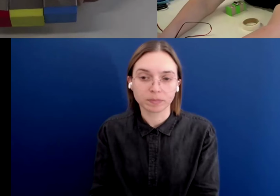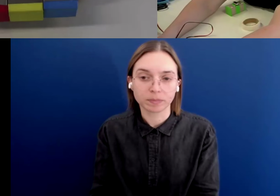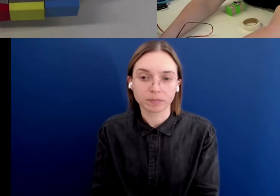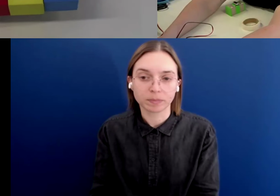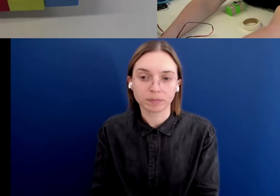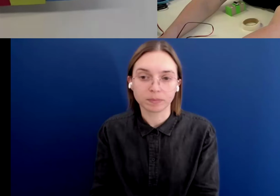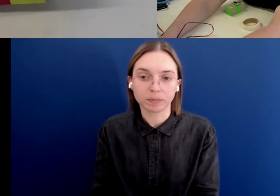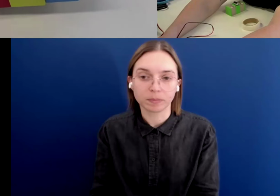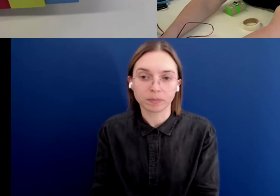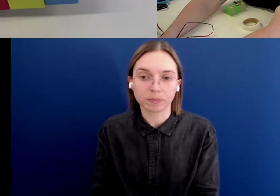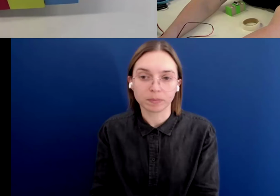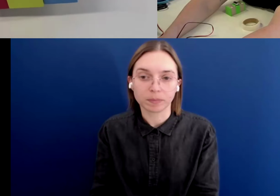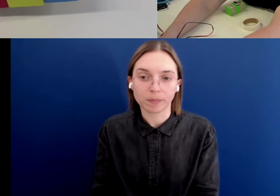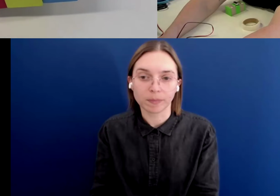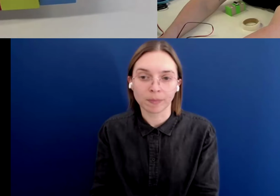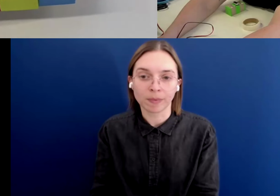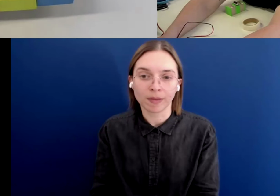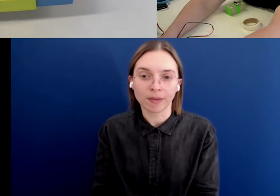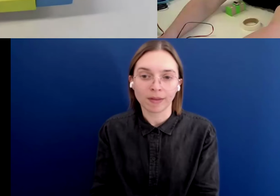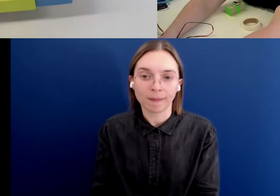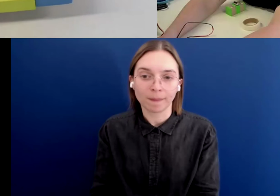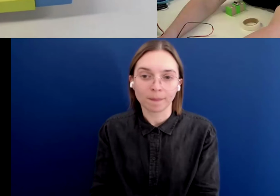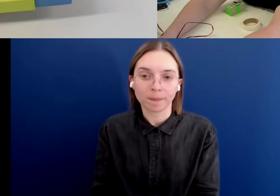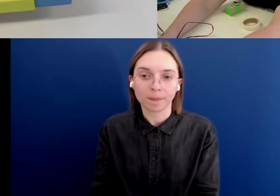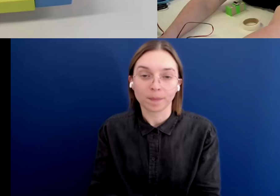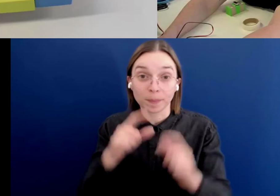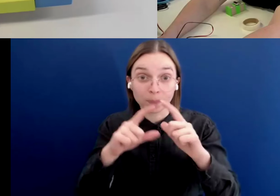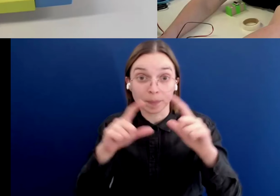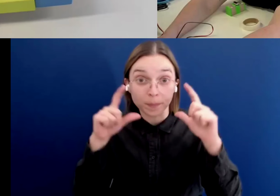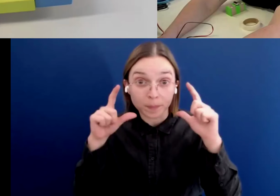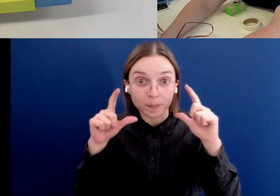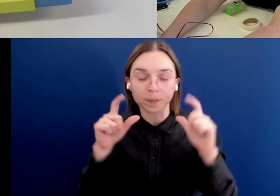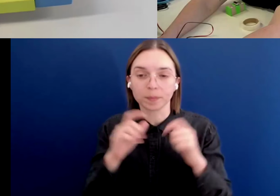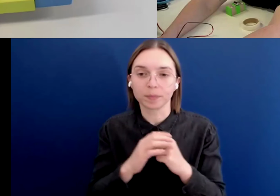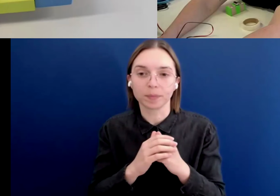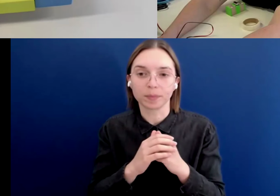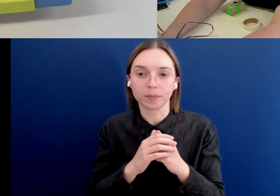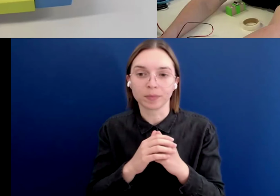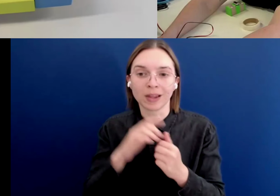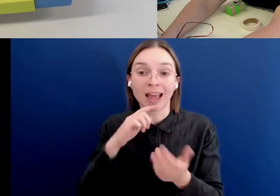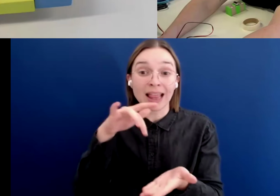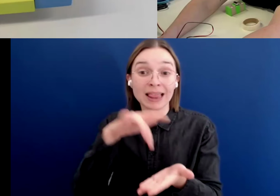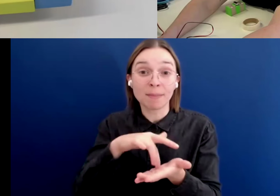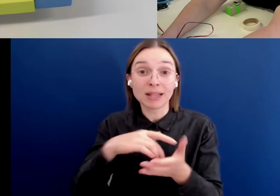okay, Josh is going to help me out here on it. So this one here goes between and the fan's not working.